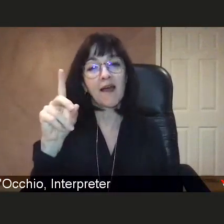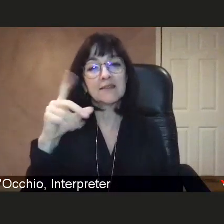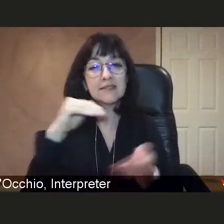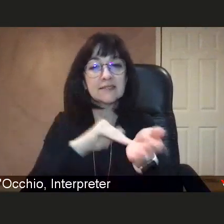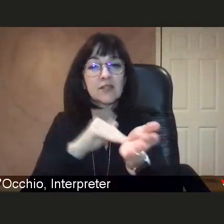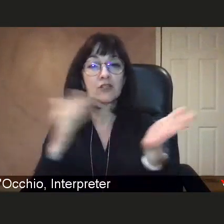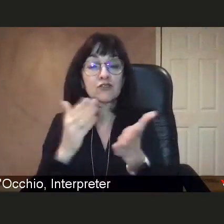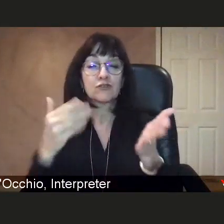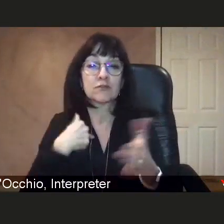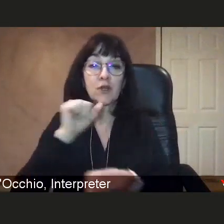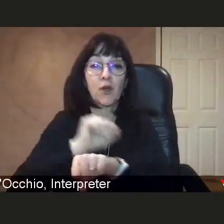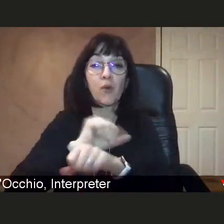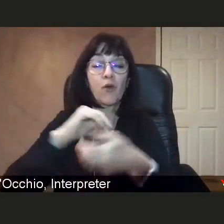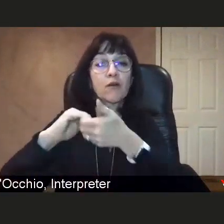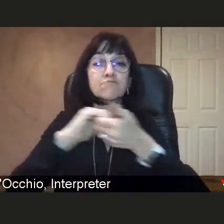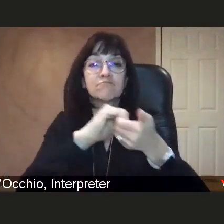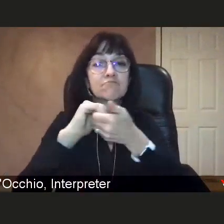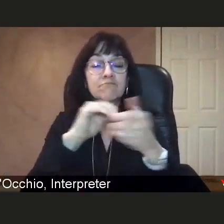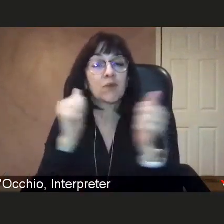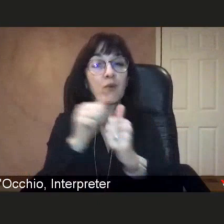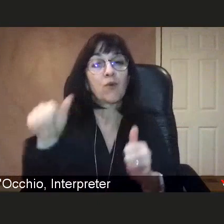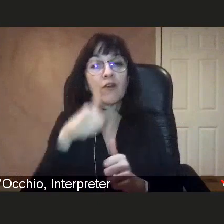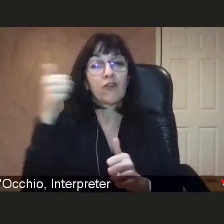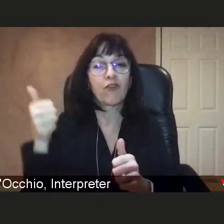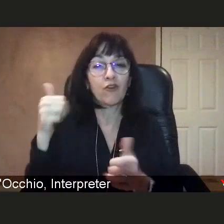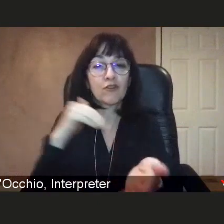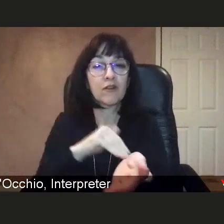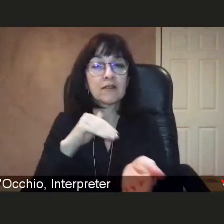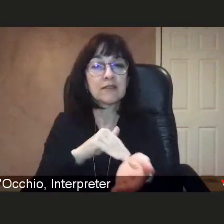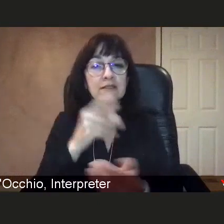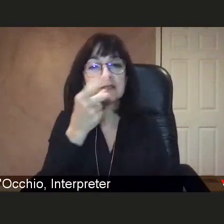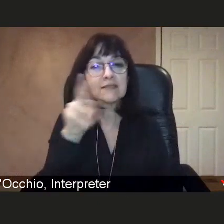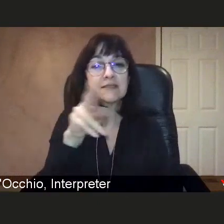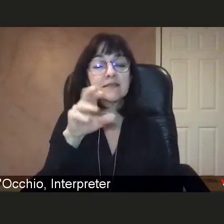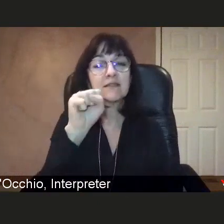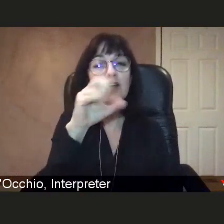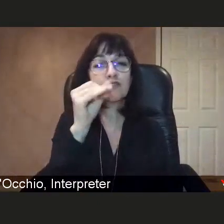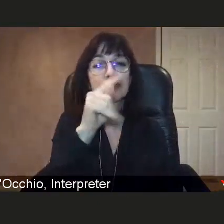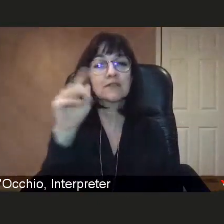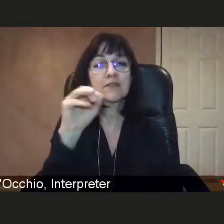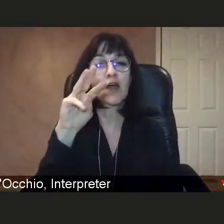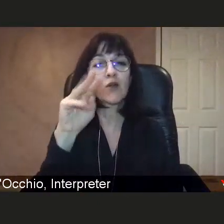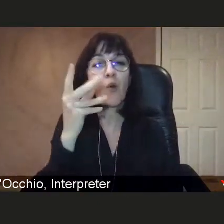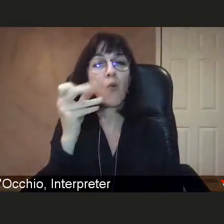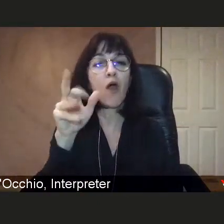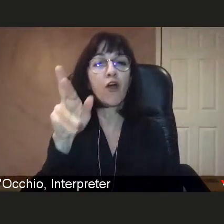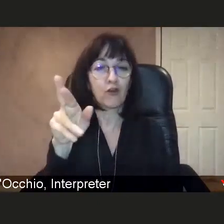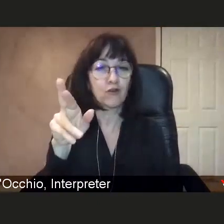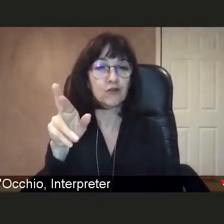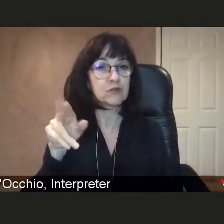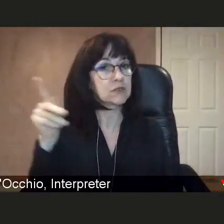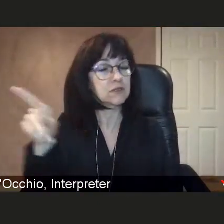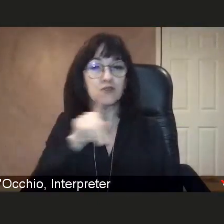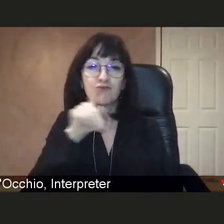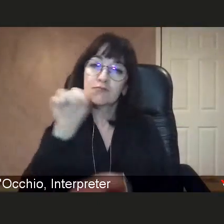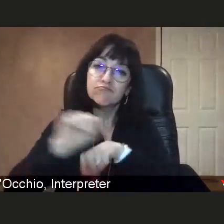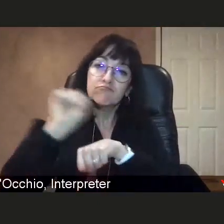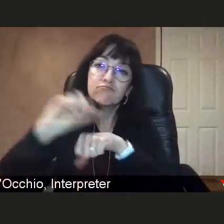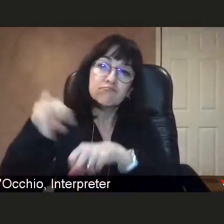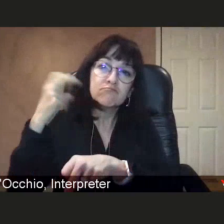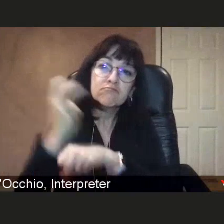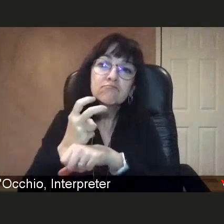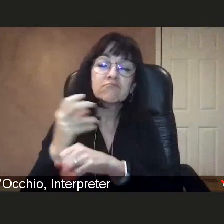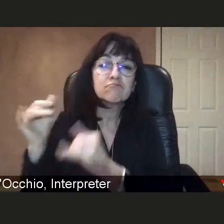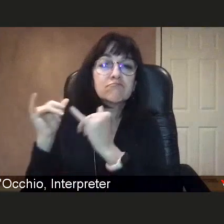another infectious disease physician that some of you might know, Dr. Scott Ohlweiler, who has been working extremely hard as well. I